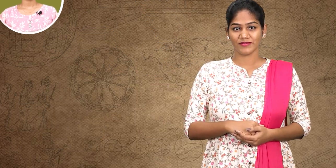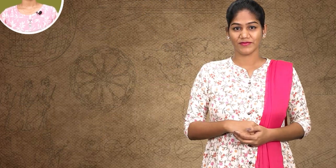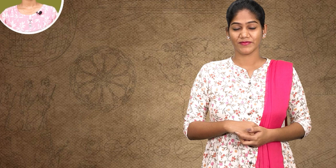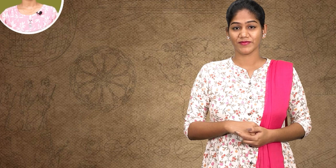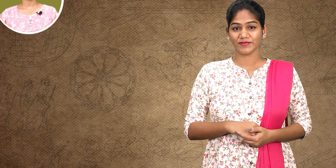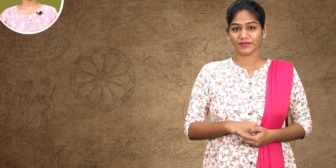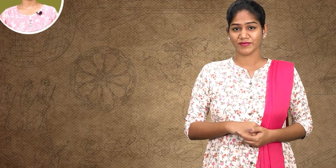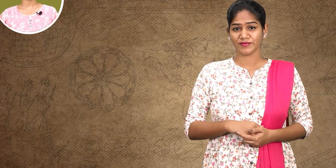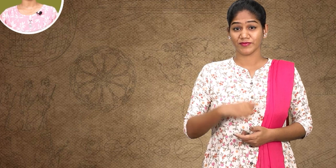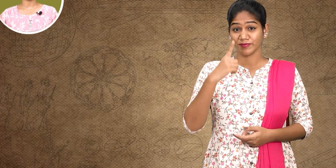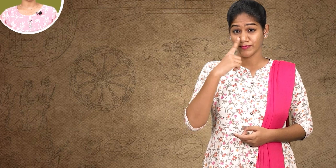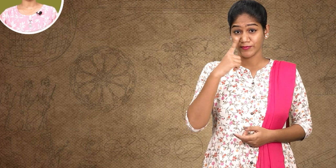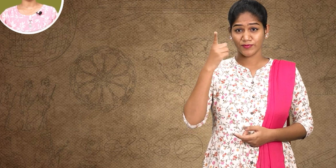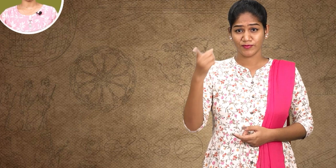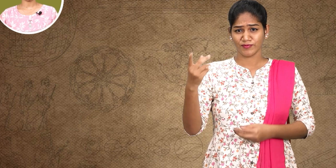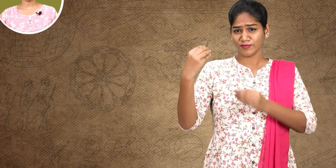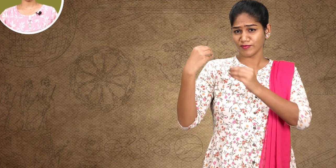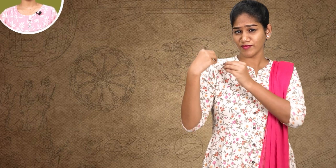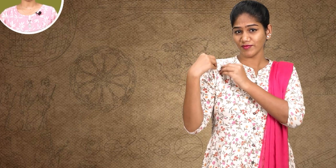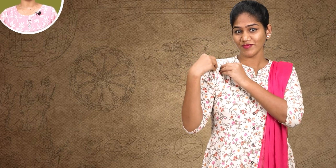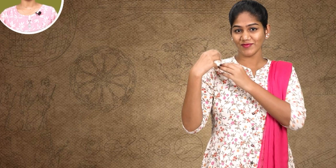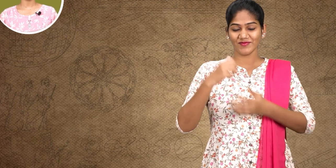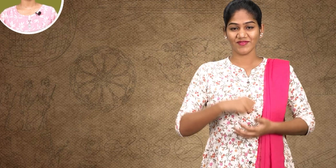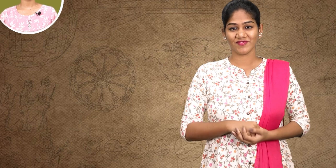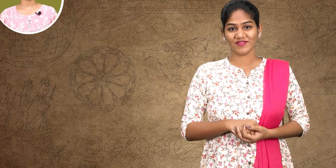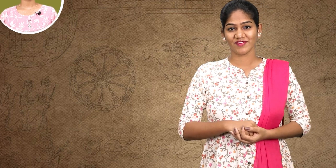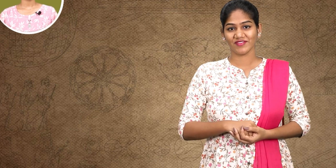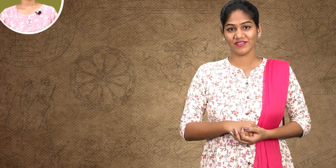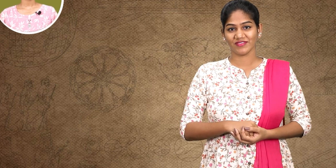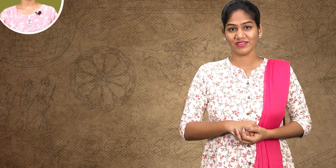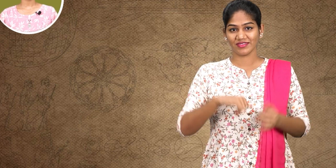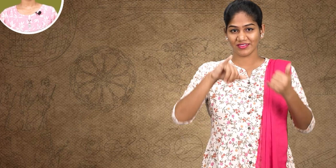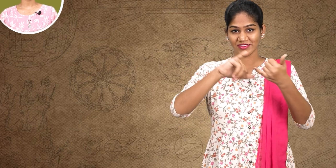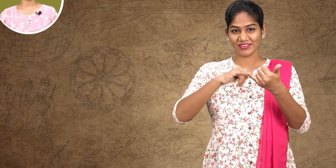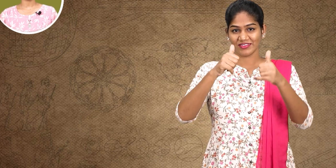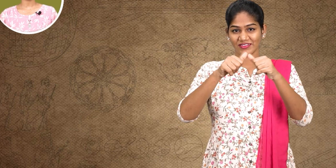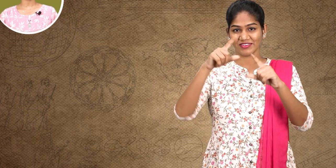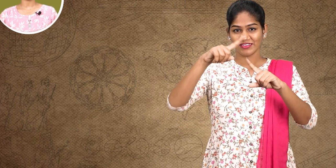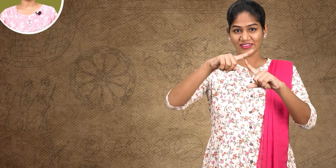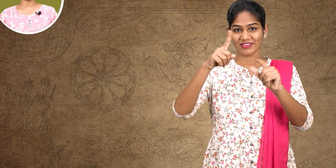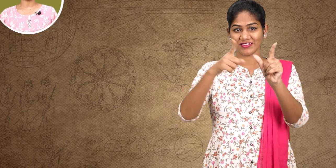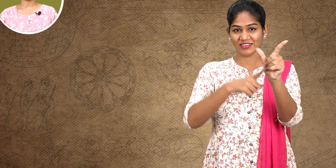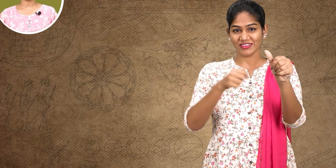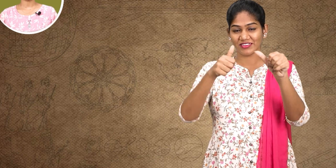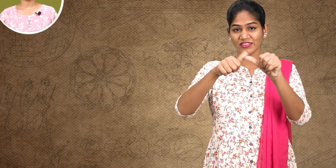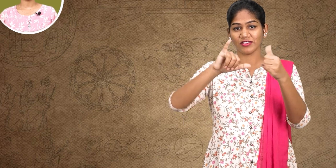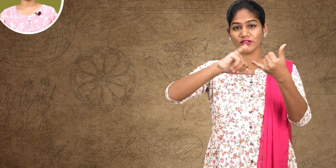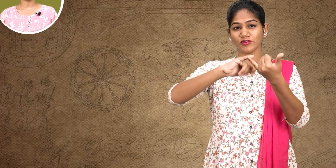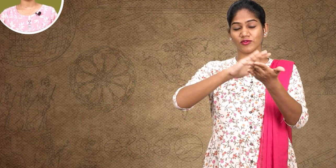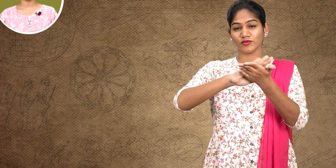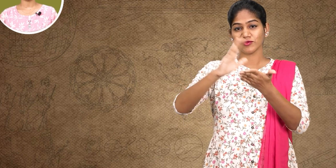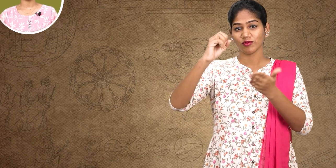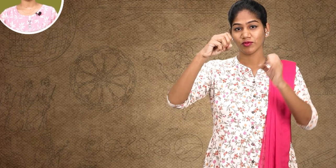She took the responsibility of Satya Sodak Samach